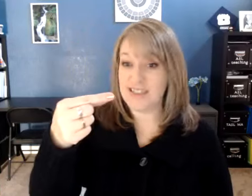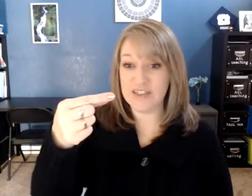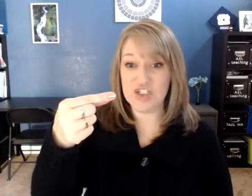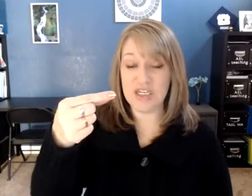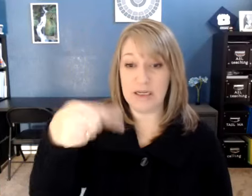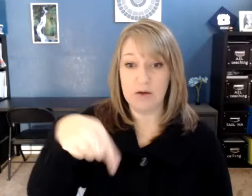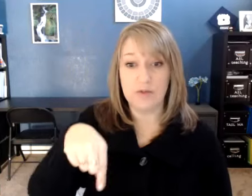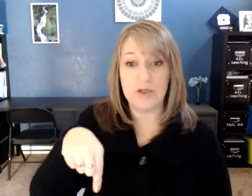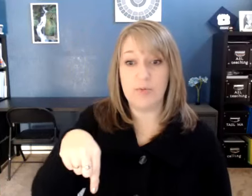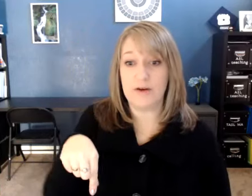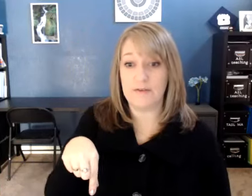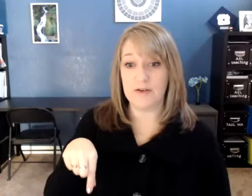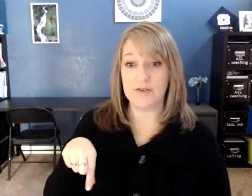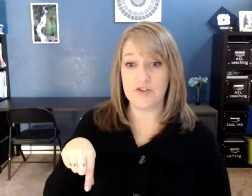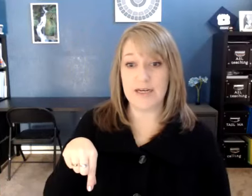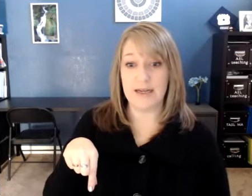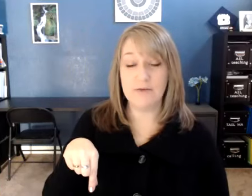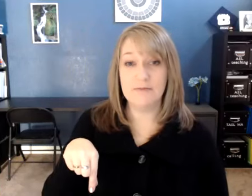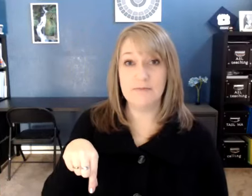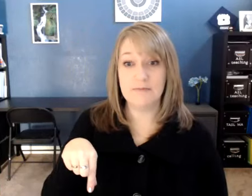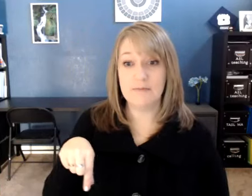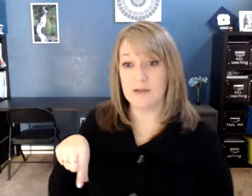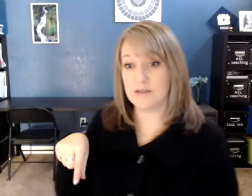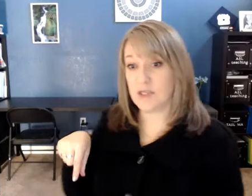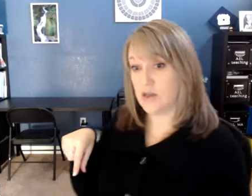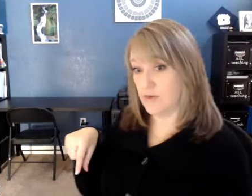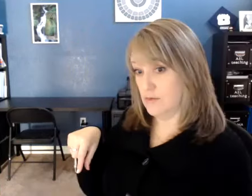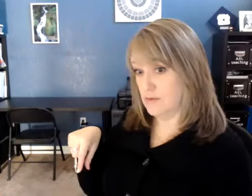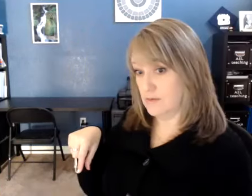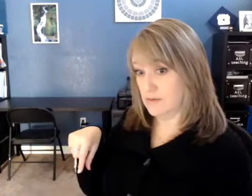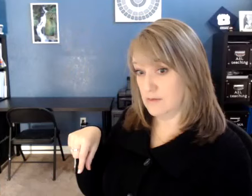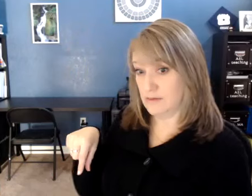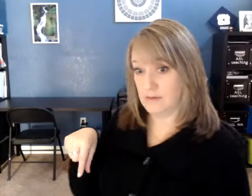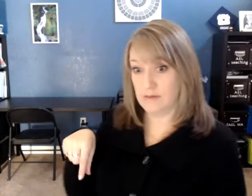like G, only you point your finger straight down. That's Q.